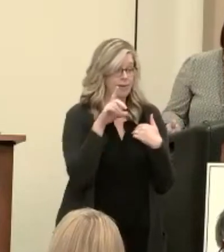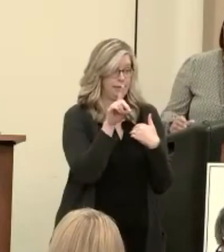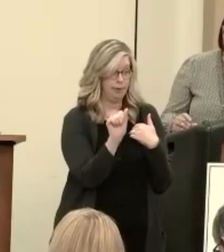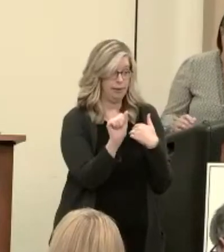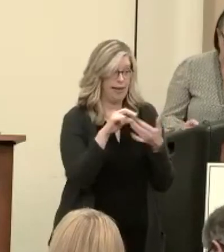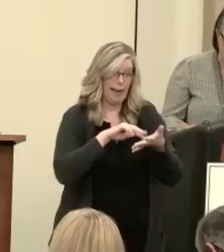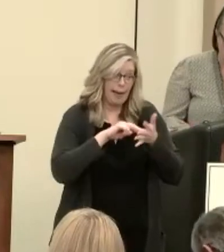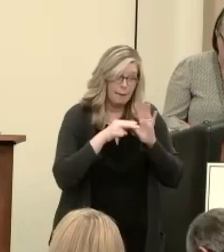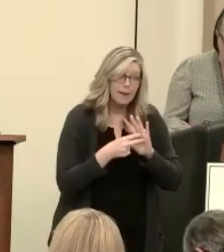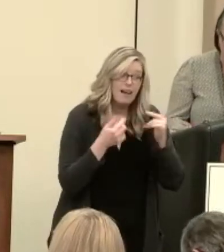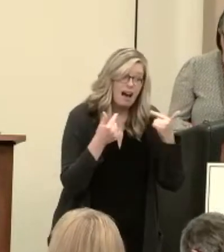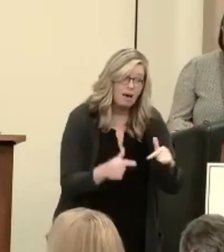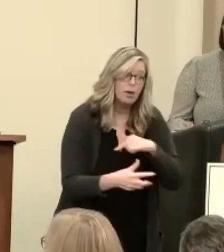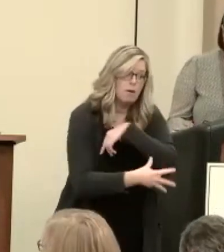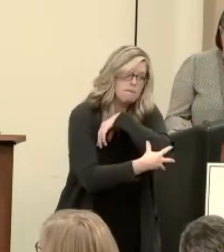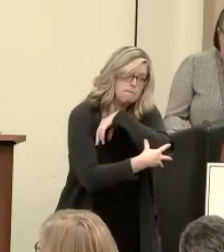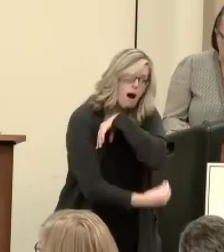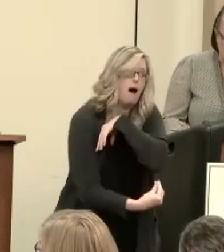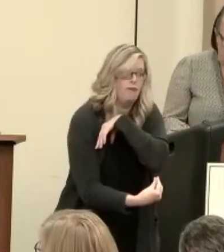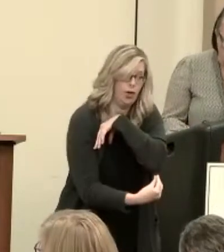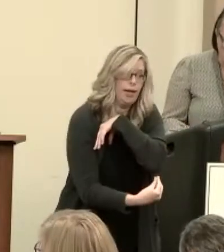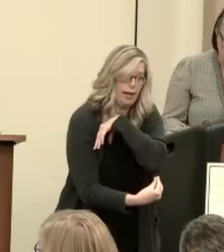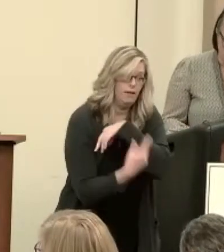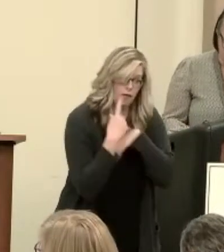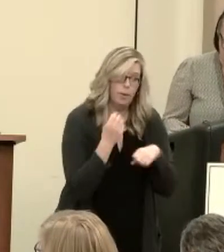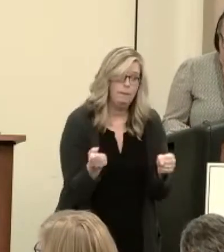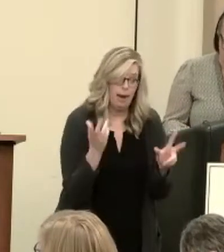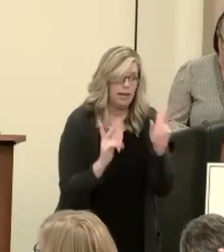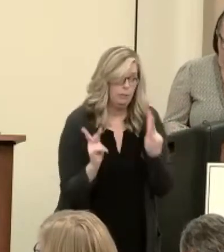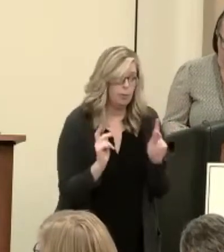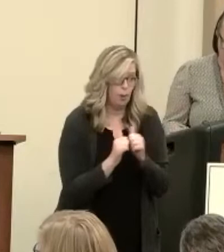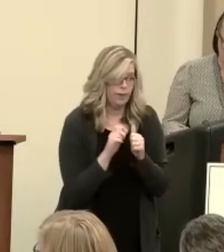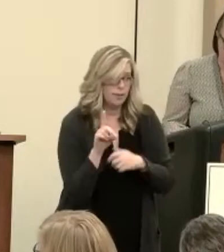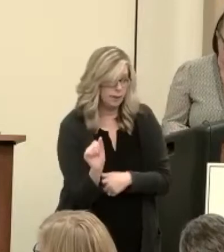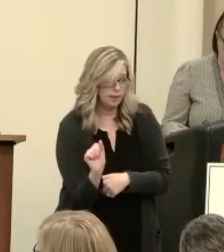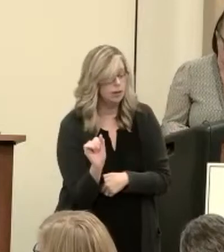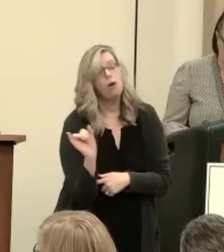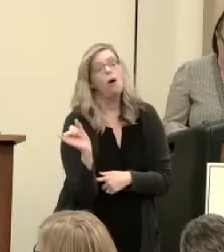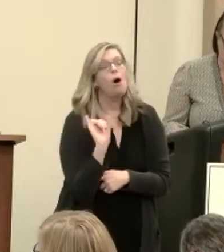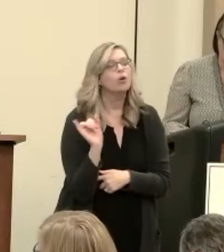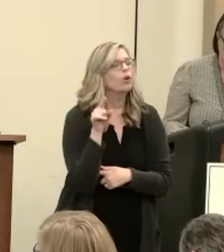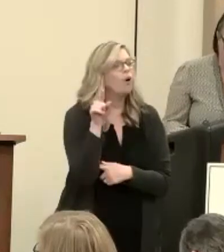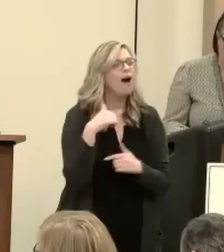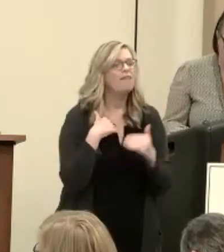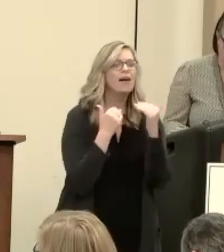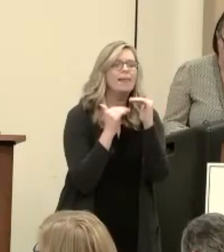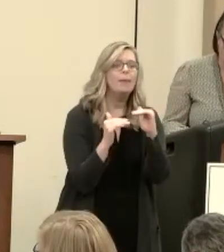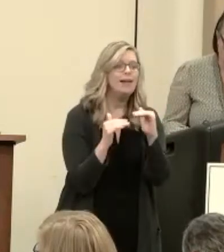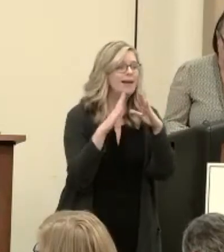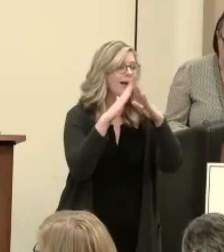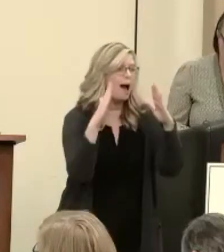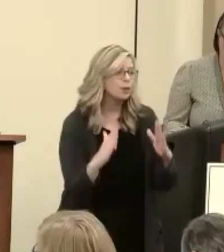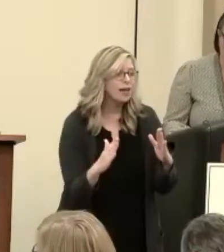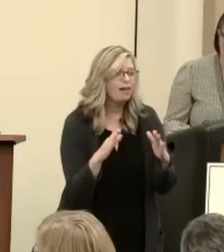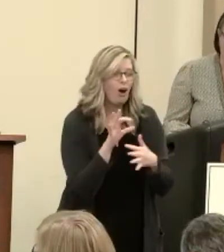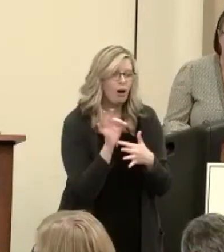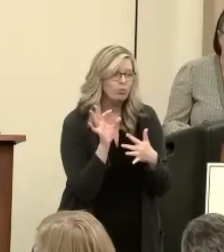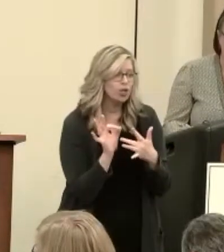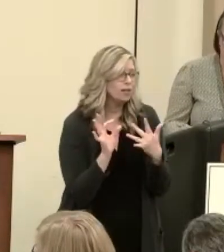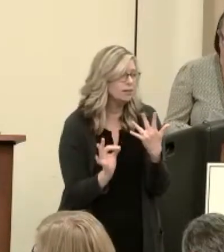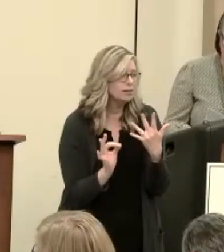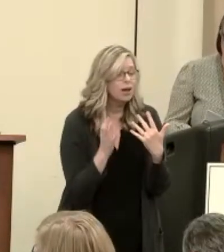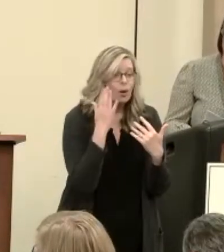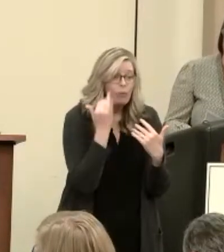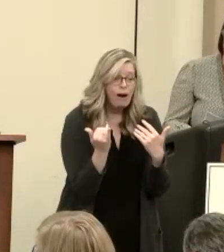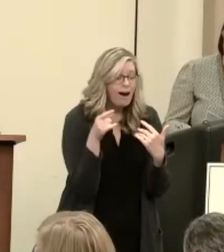in deep and unrelenting poverty. It has also meant that having very limited housing options are there due to the growing shortage of